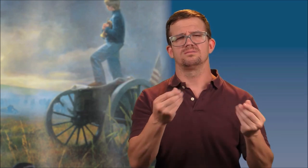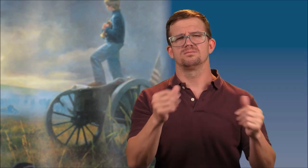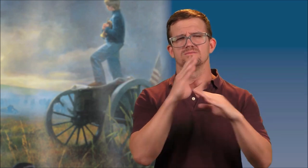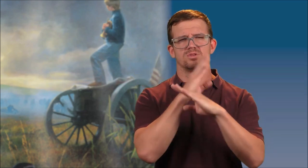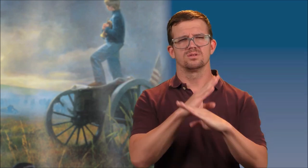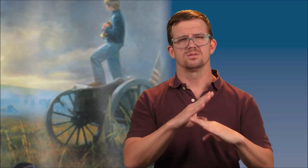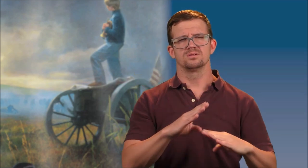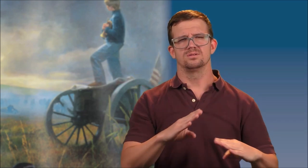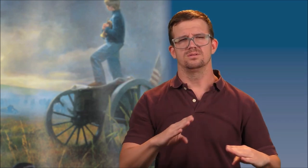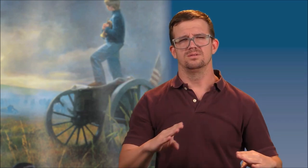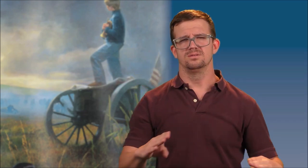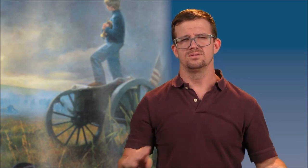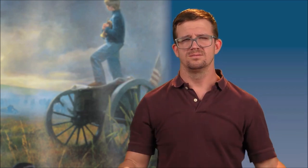the wounded was eased.